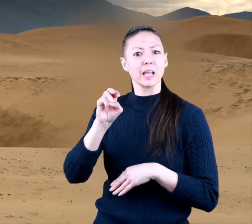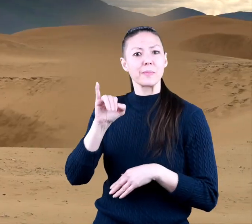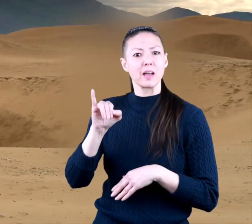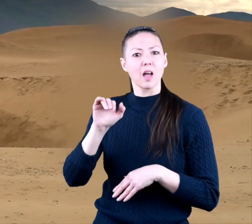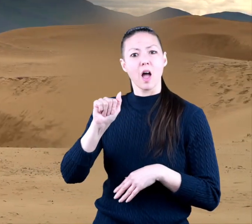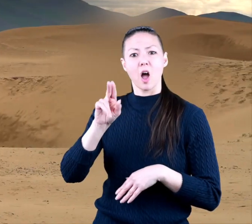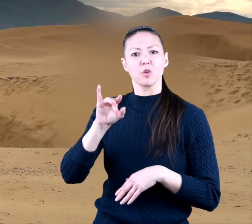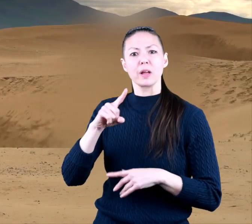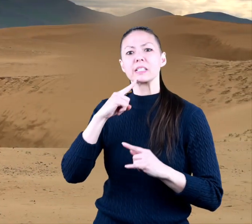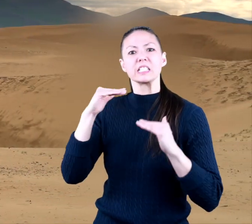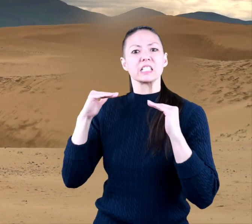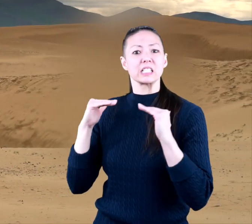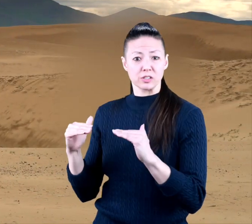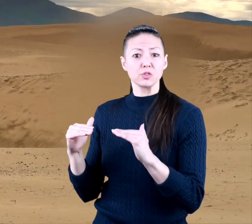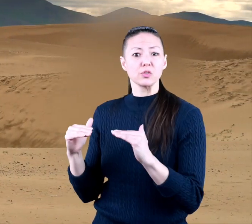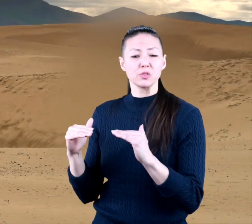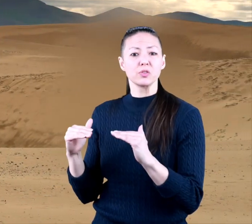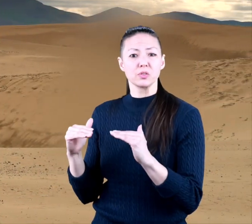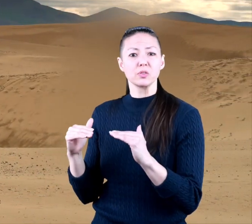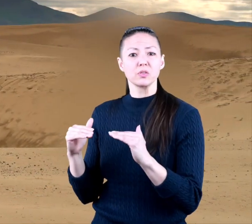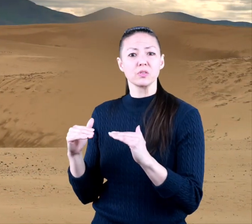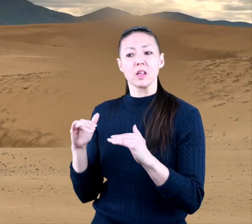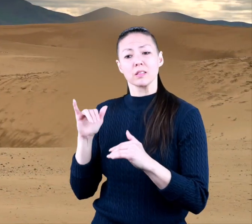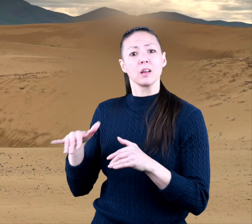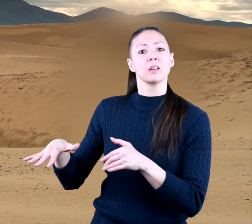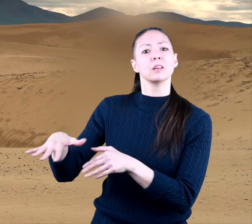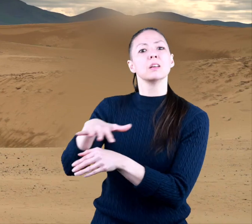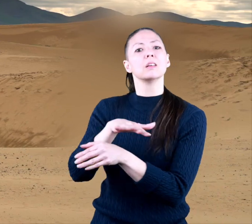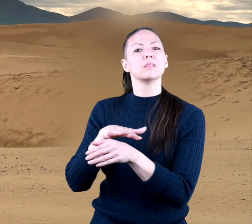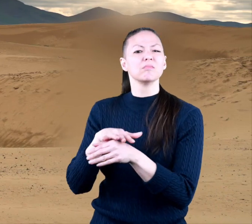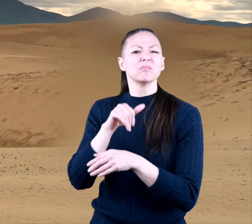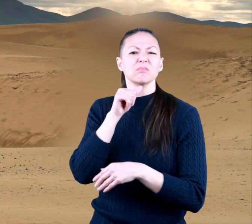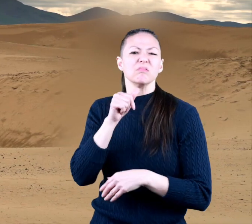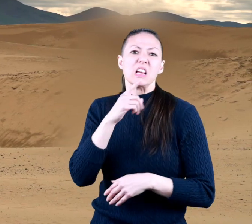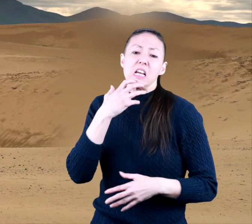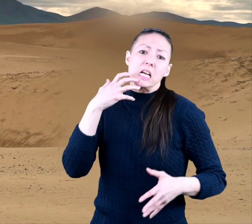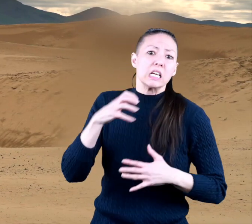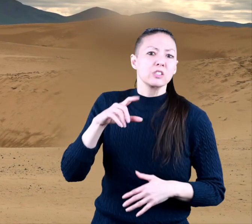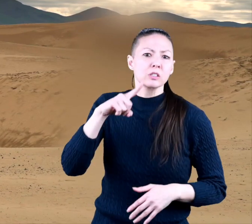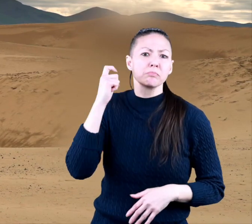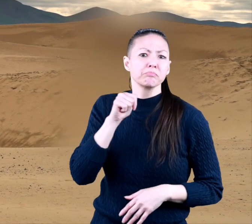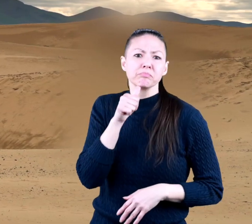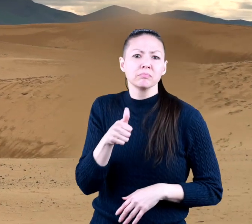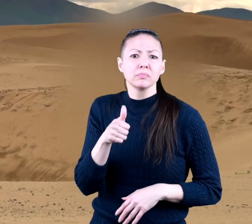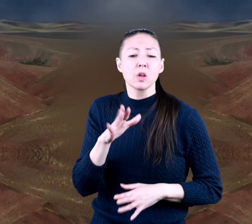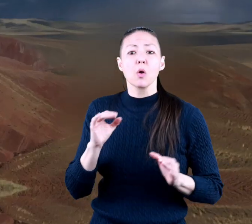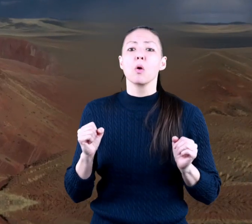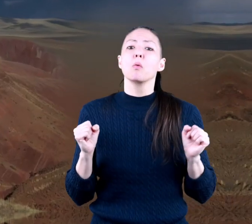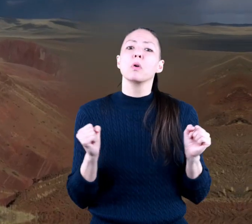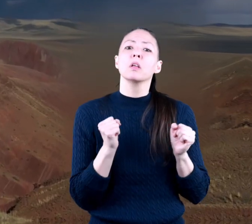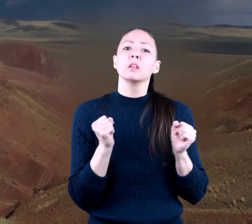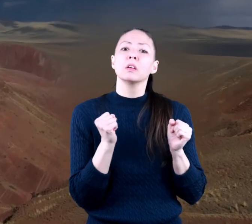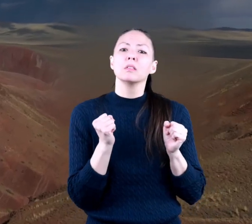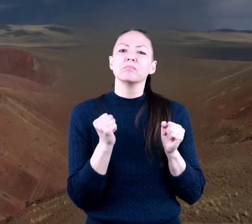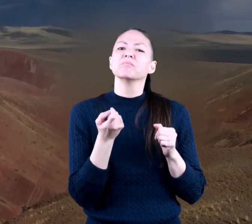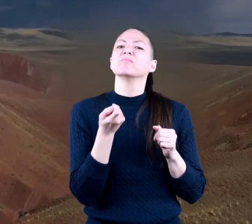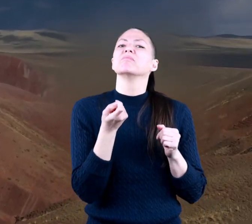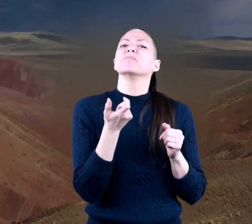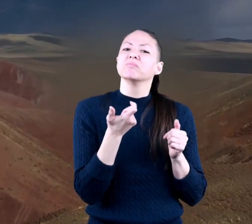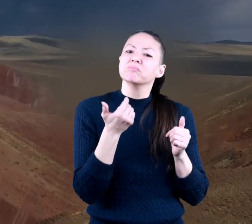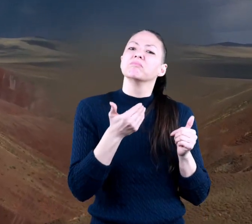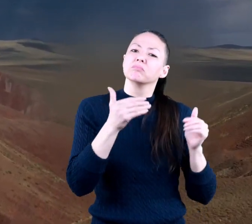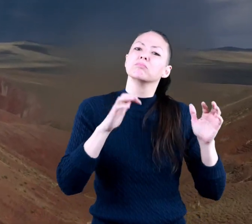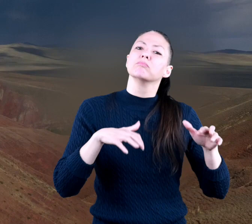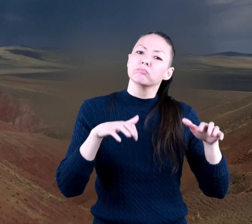Next, you have your semi-arid deserts. In these deserts, it's not as hot in the summer, and in the winter, you